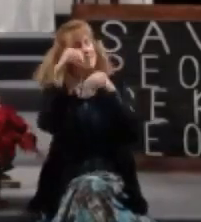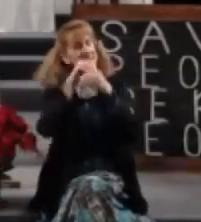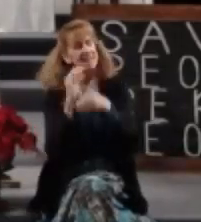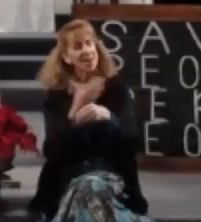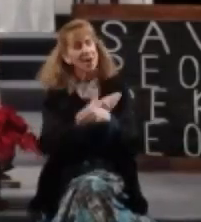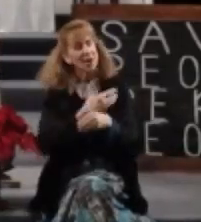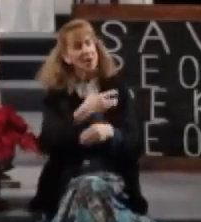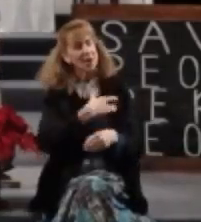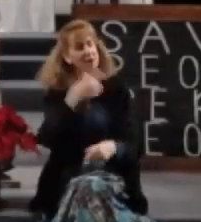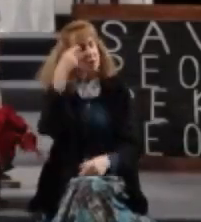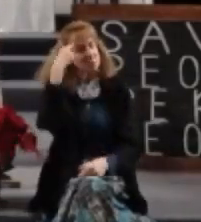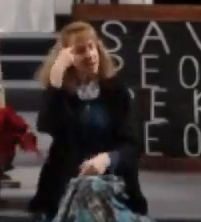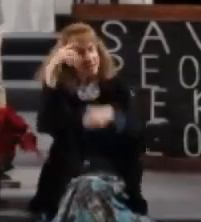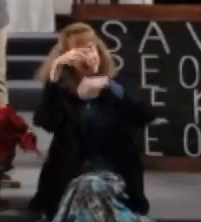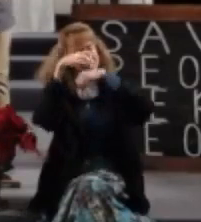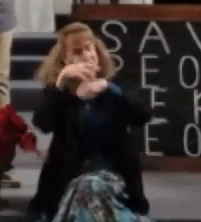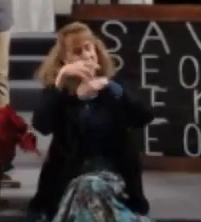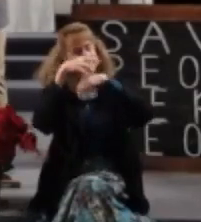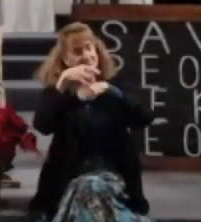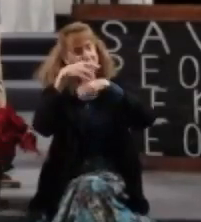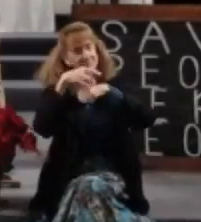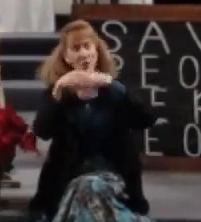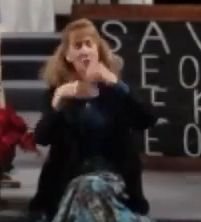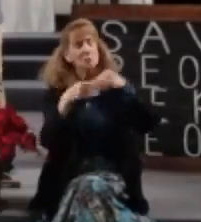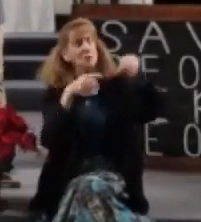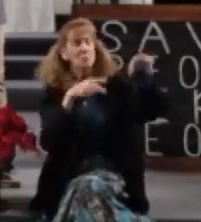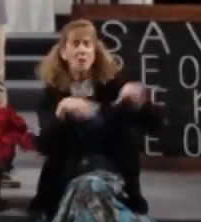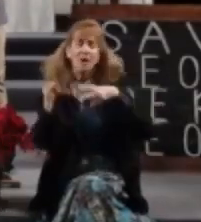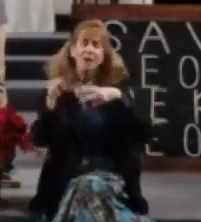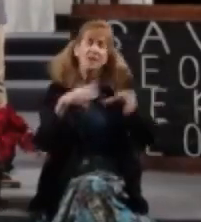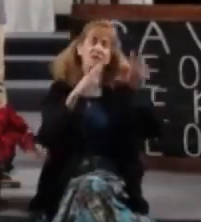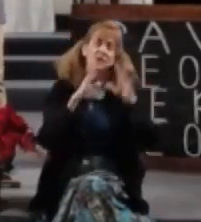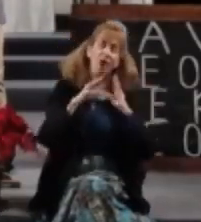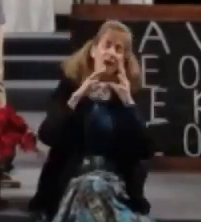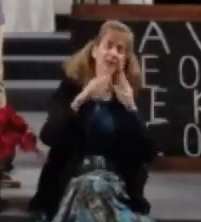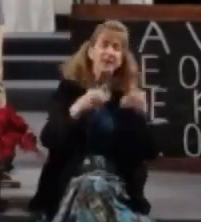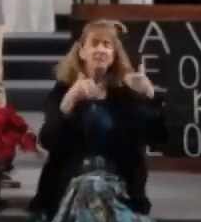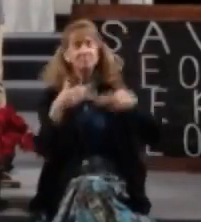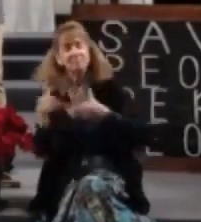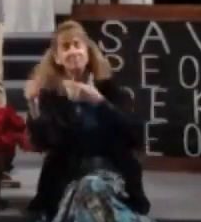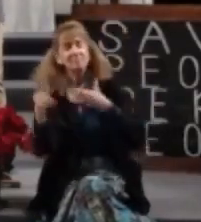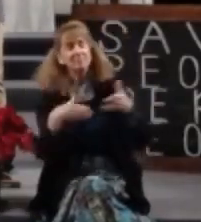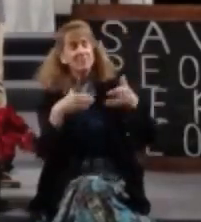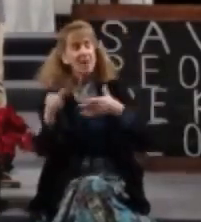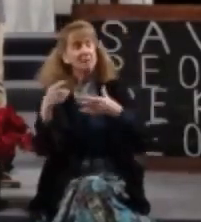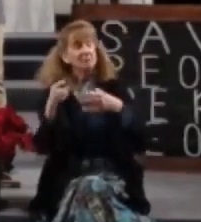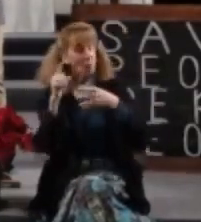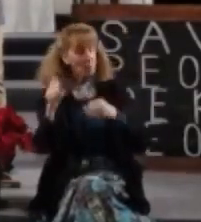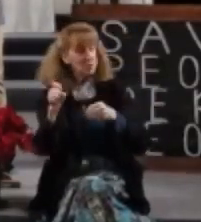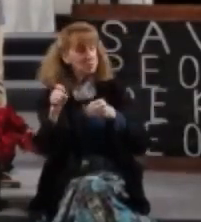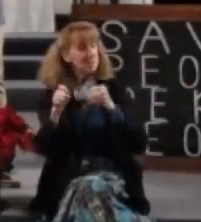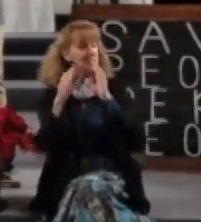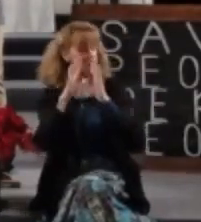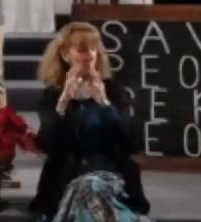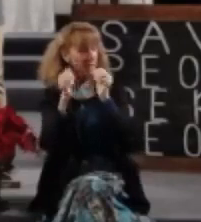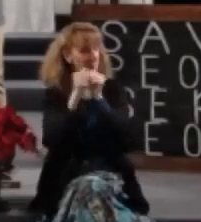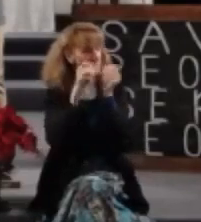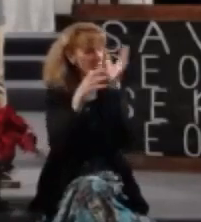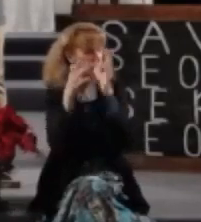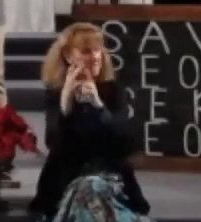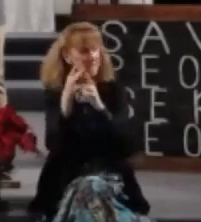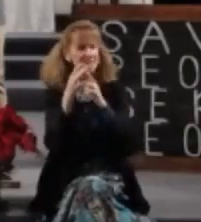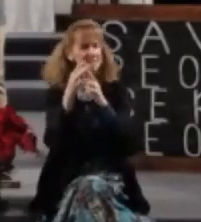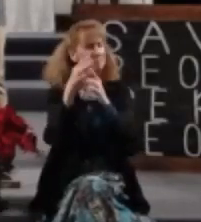them. When you sit at home and when you walk along the road and when you lie down and when you get up, that's just about all the time.